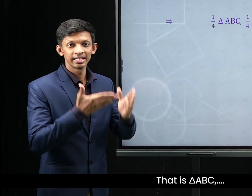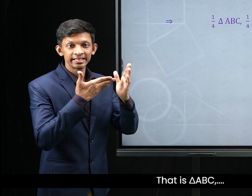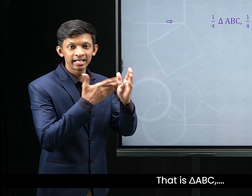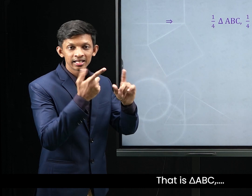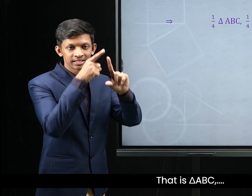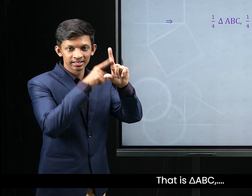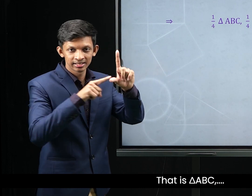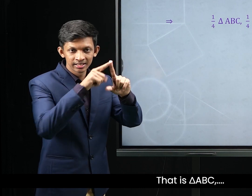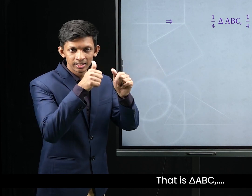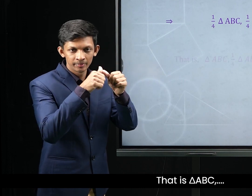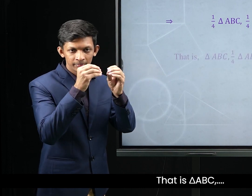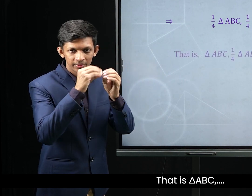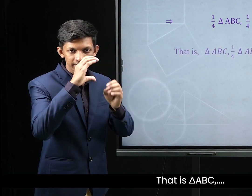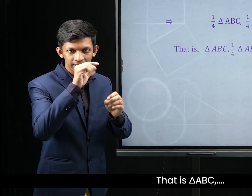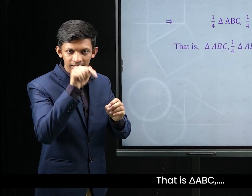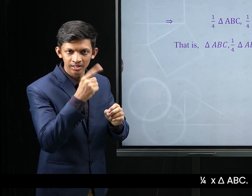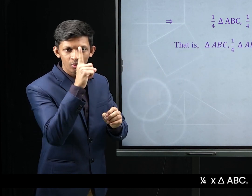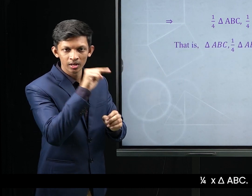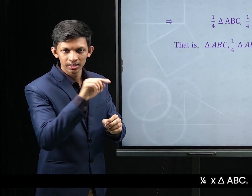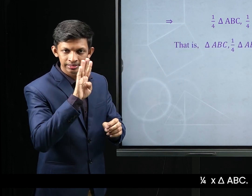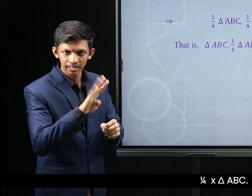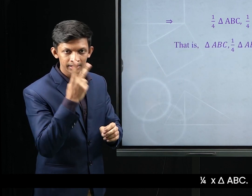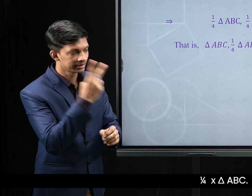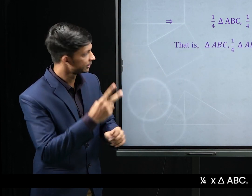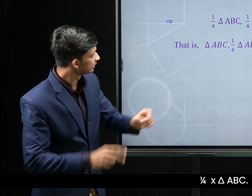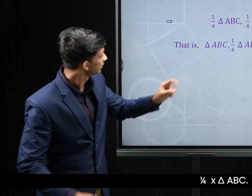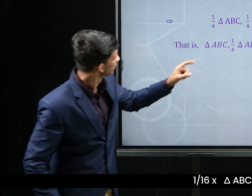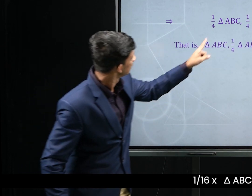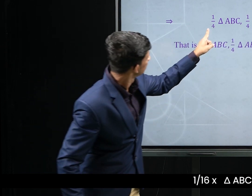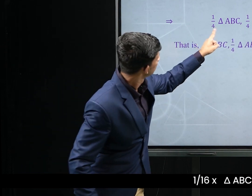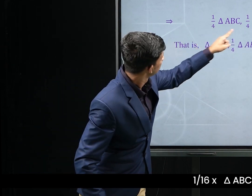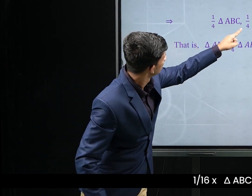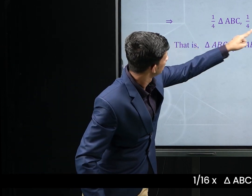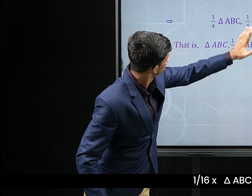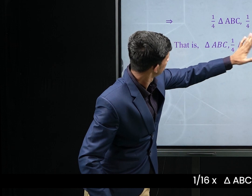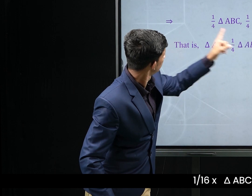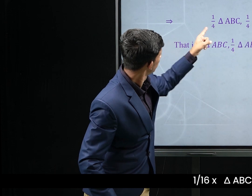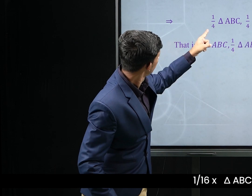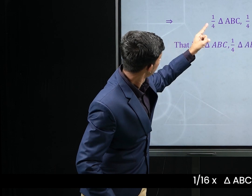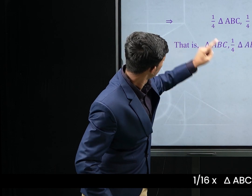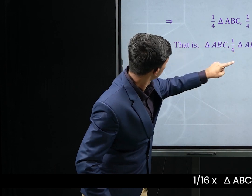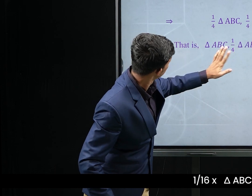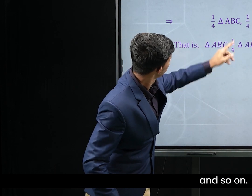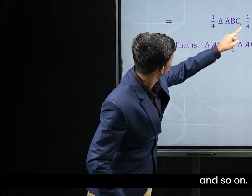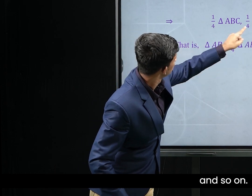that is triangle ABC, 1/4 of triangle ABC, 1/16th of triangle ABC and so